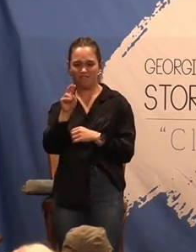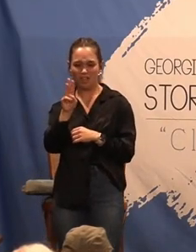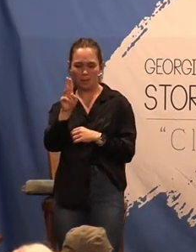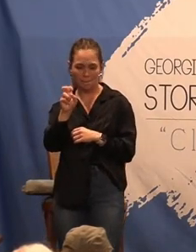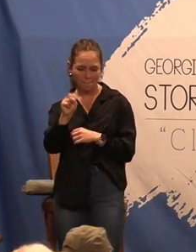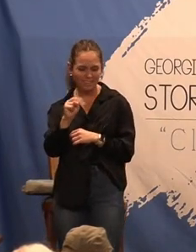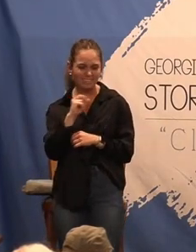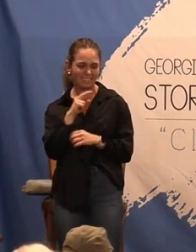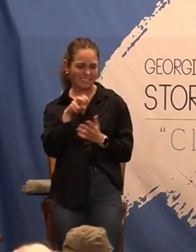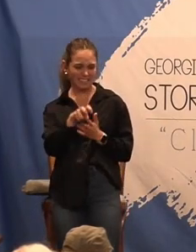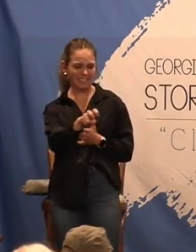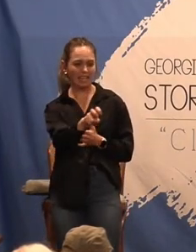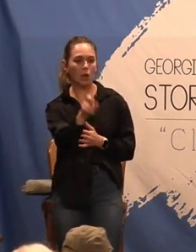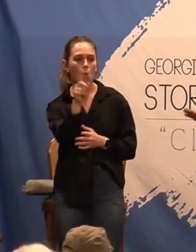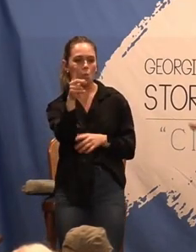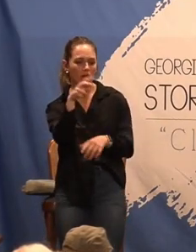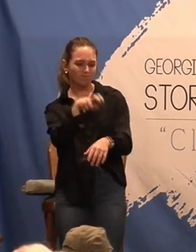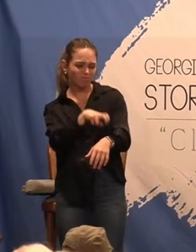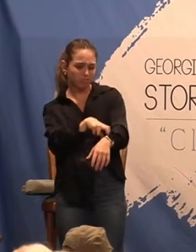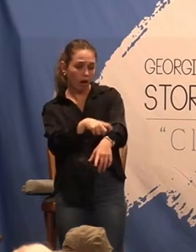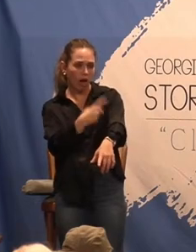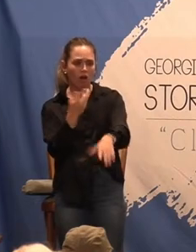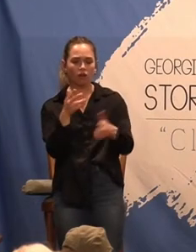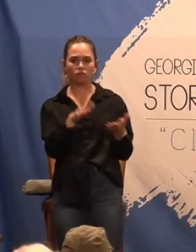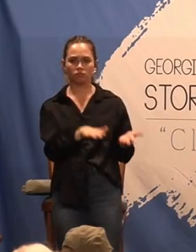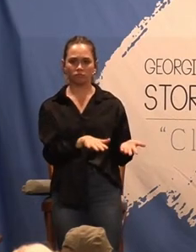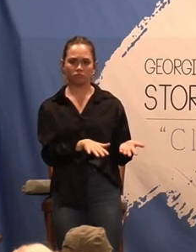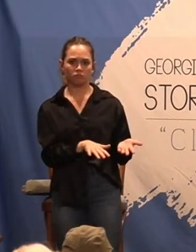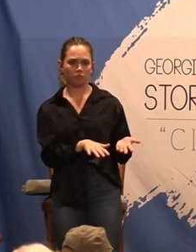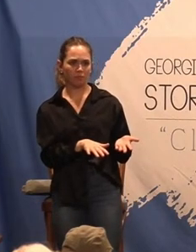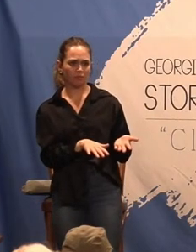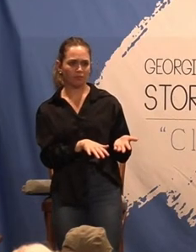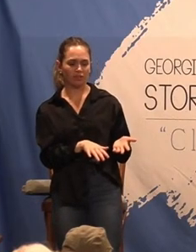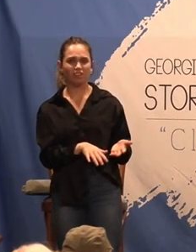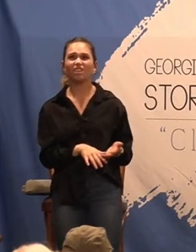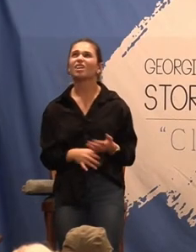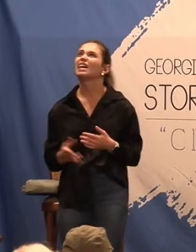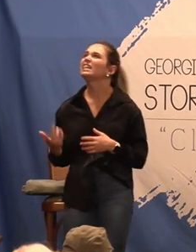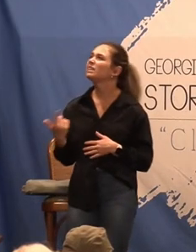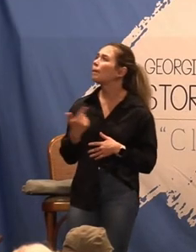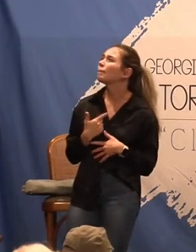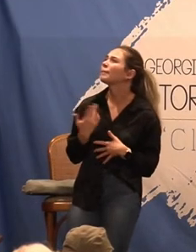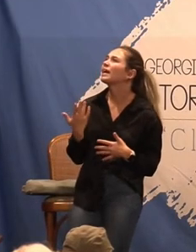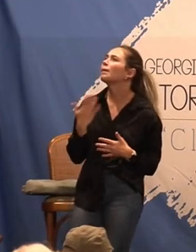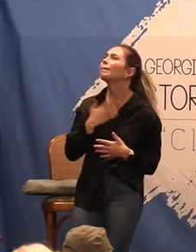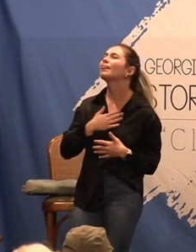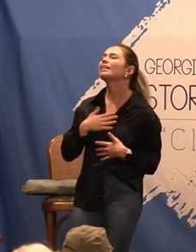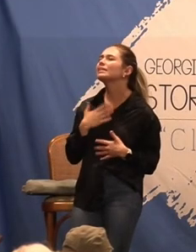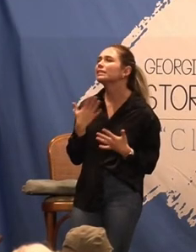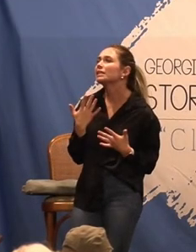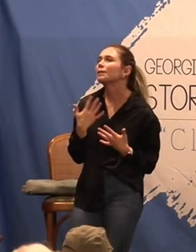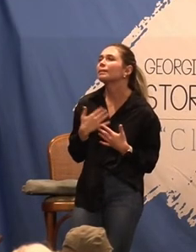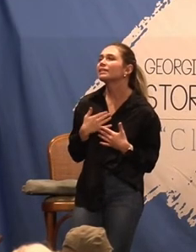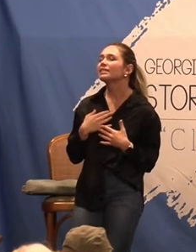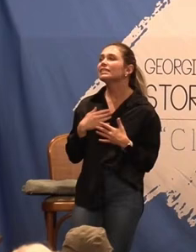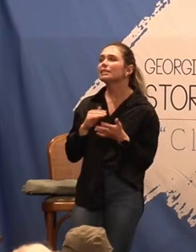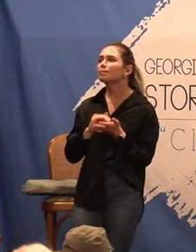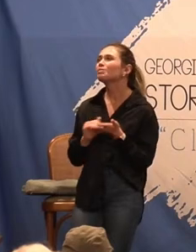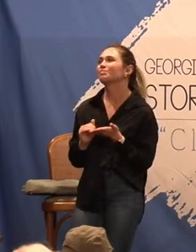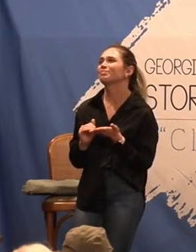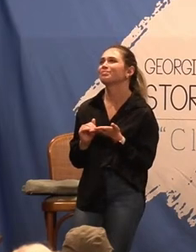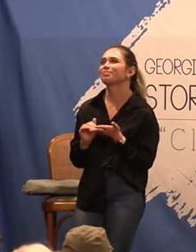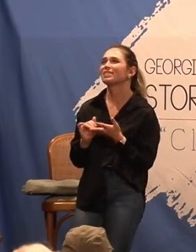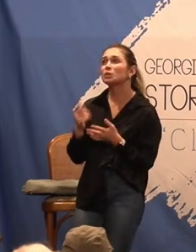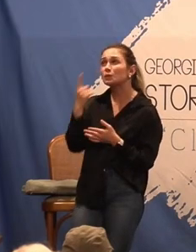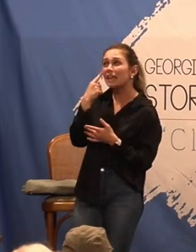that one drop of your venom and I'm dead. Oh, man, give me some credit, would you? Do you